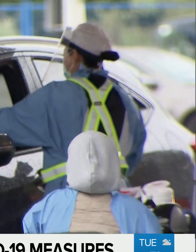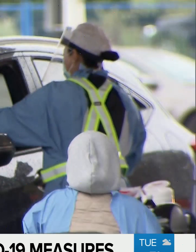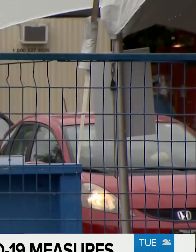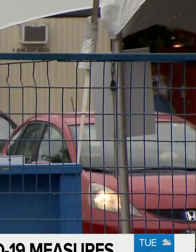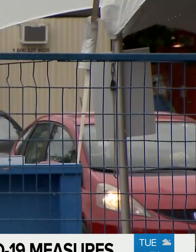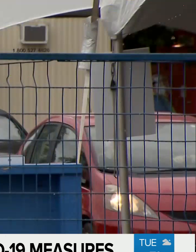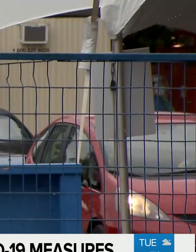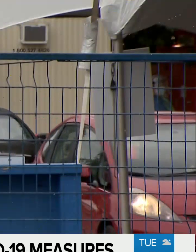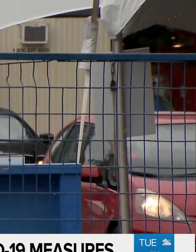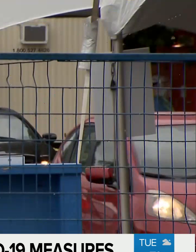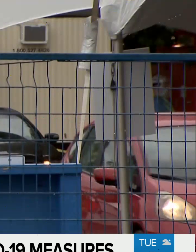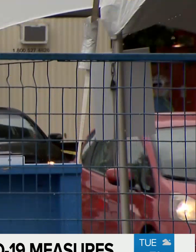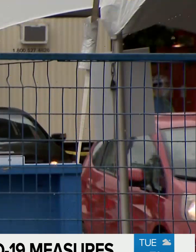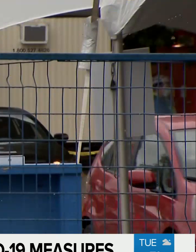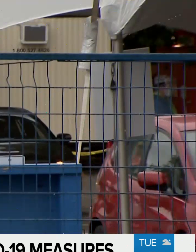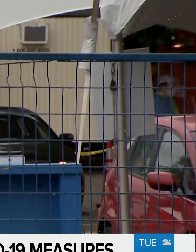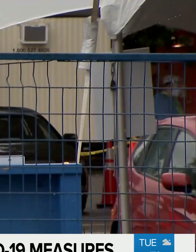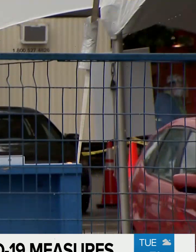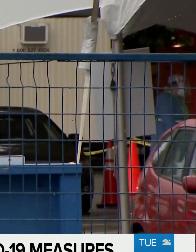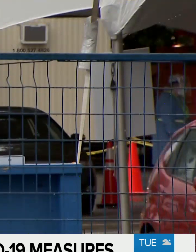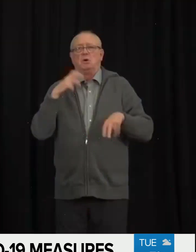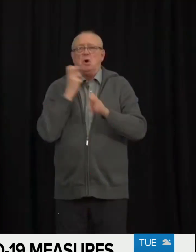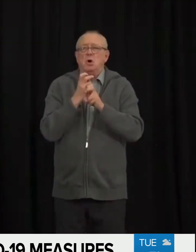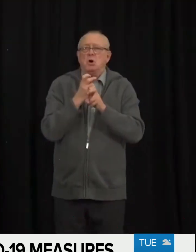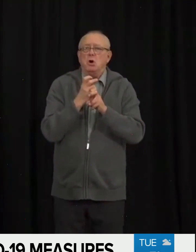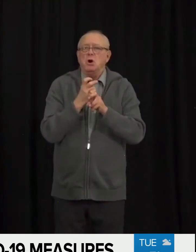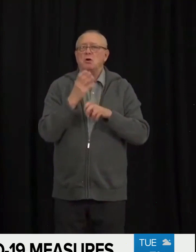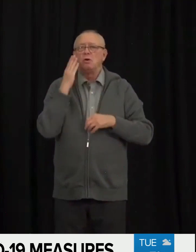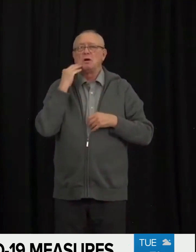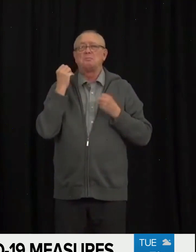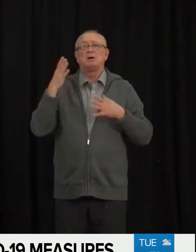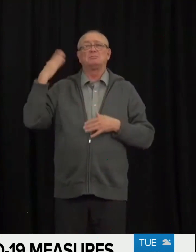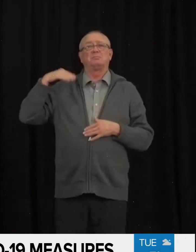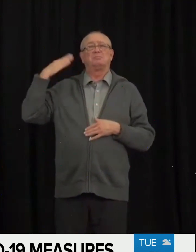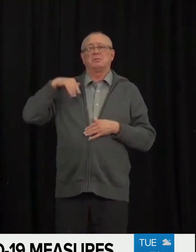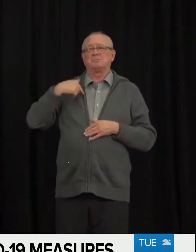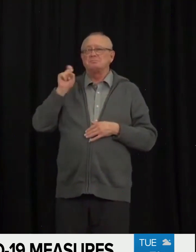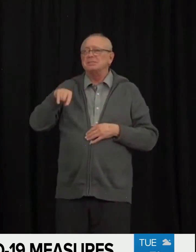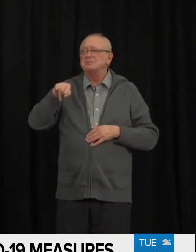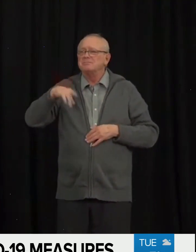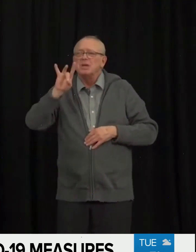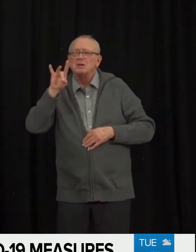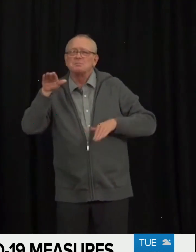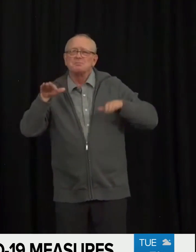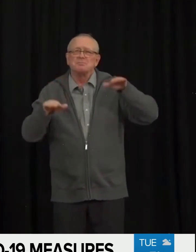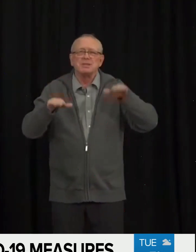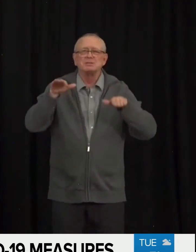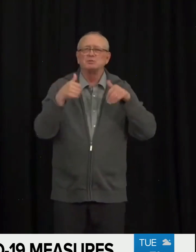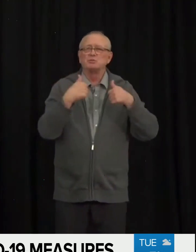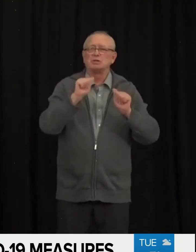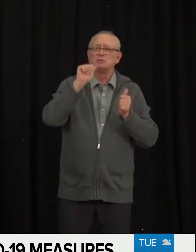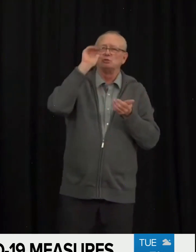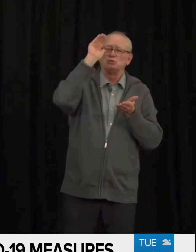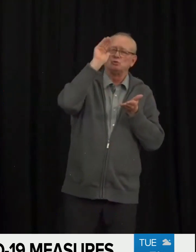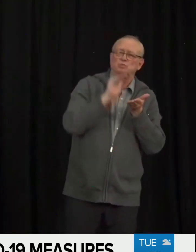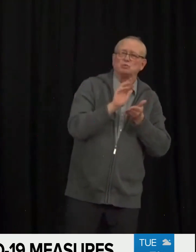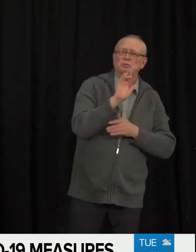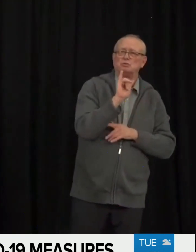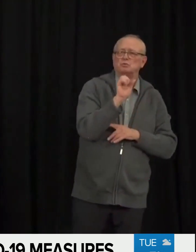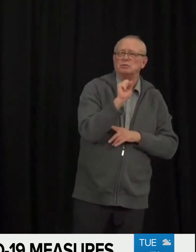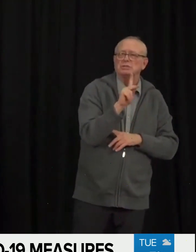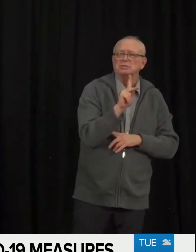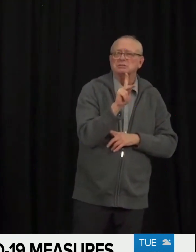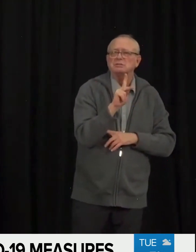people for social gatherings in Edmonton and Calgary. We need to achieve a balance between minimizing the risk of COVID-19